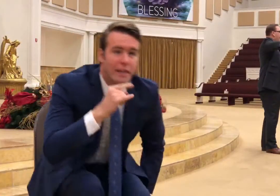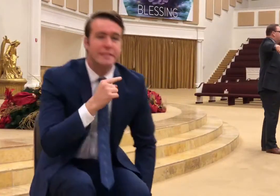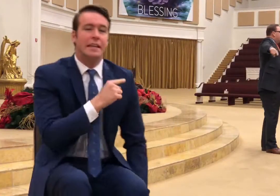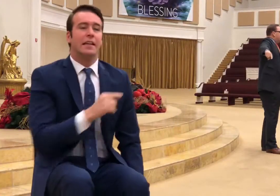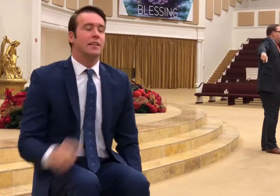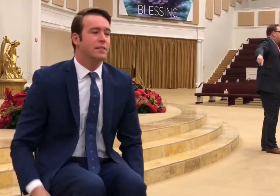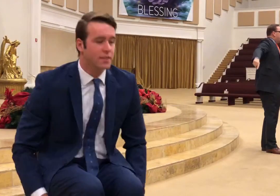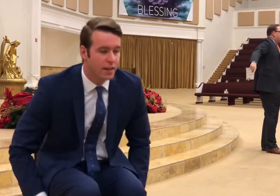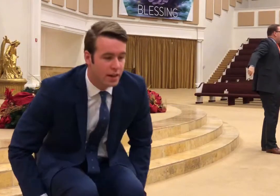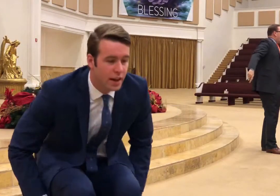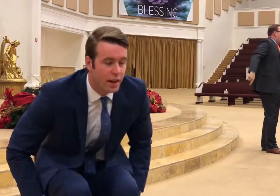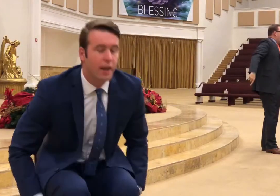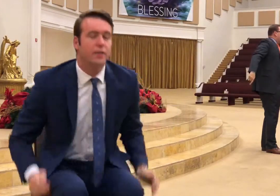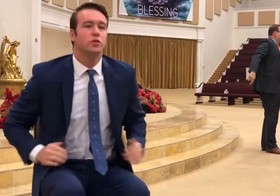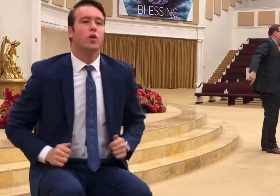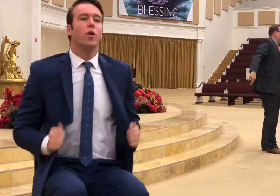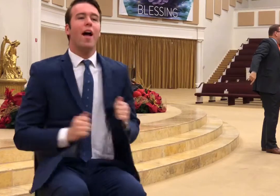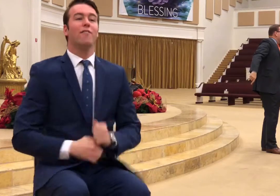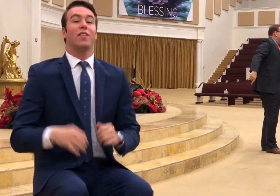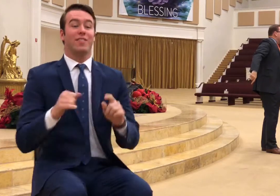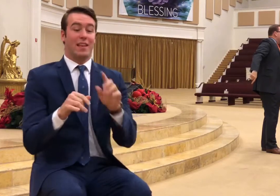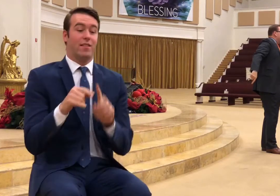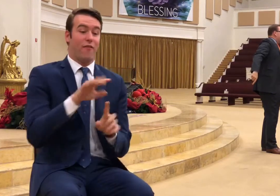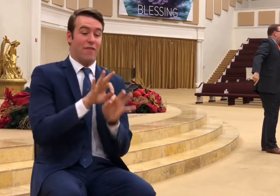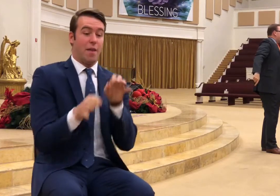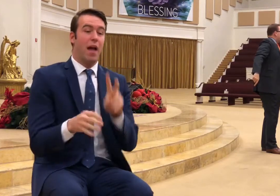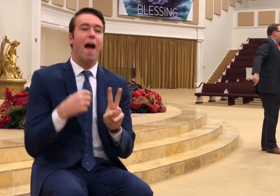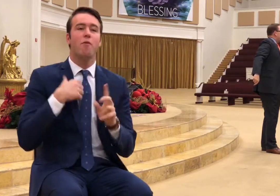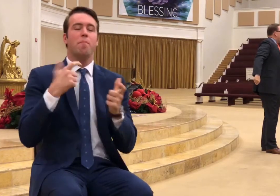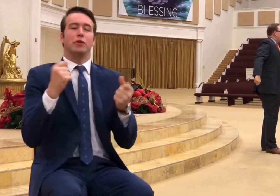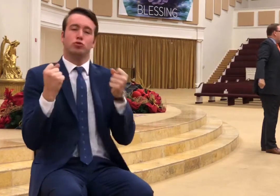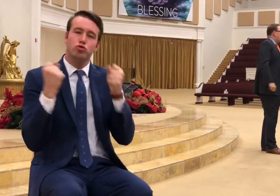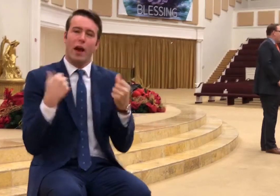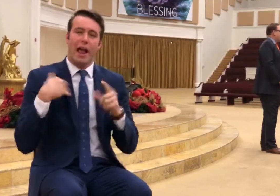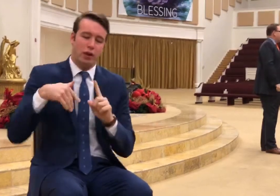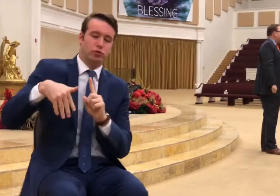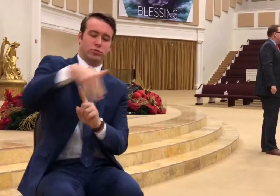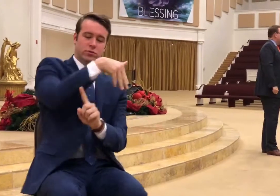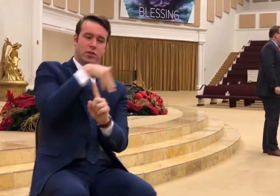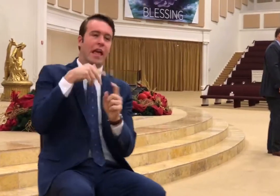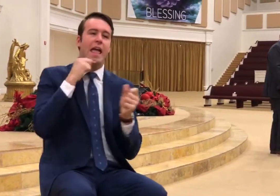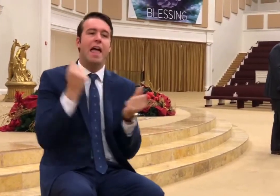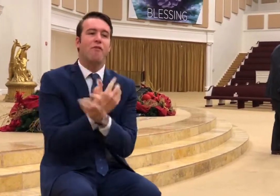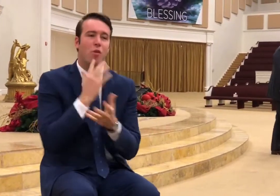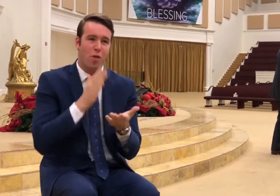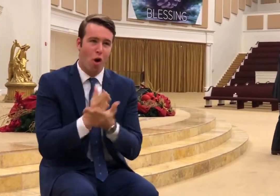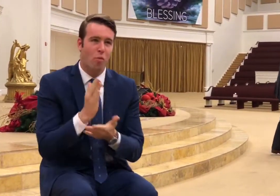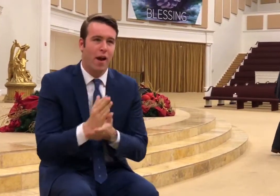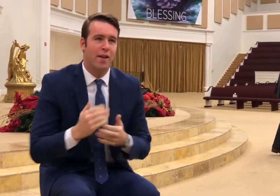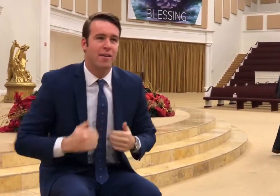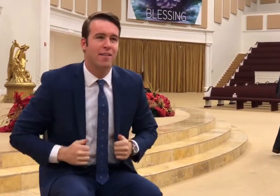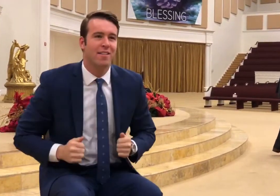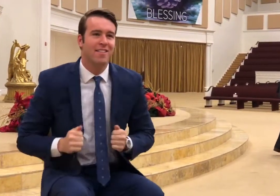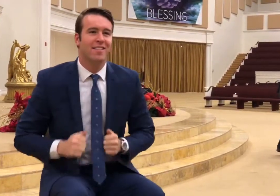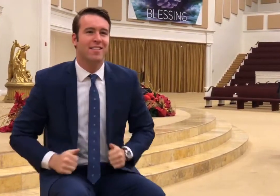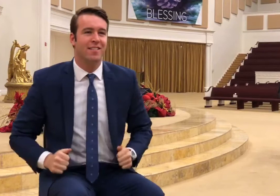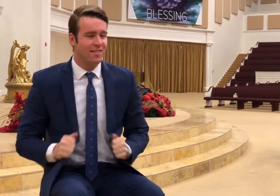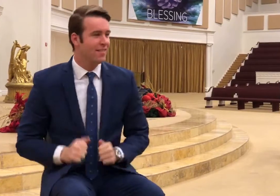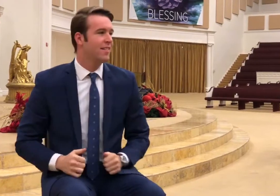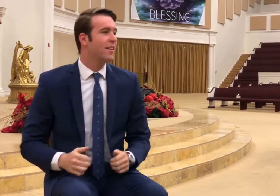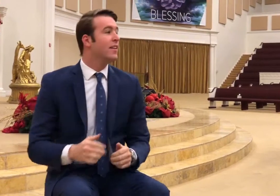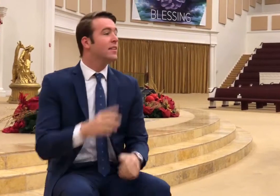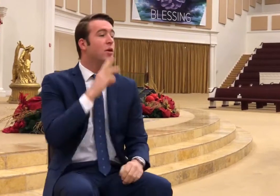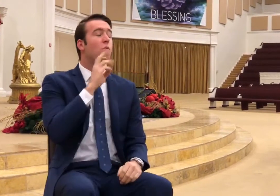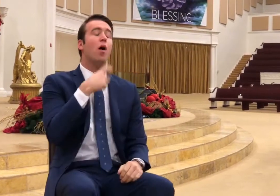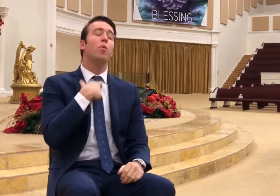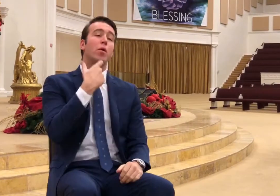round about them is big, strong angels. Everything's going to be all right. Amen. Amen. Well,